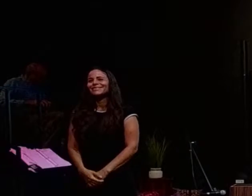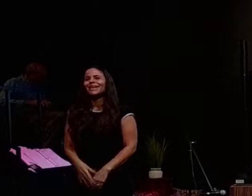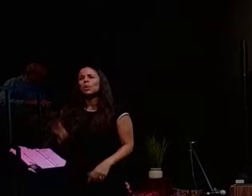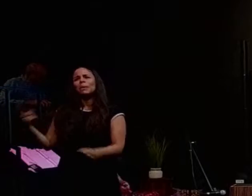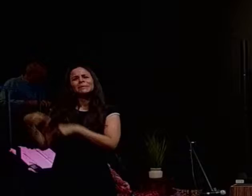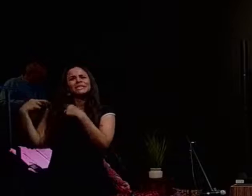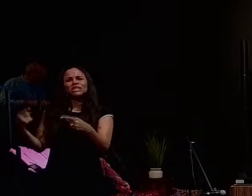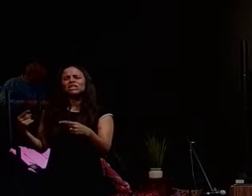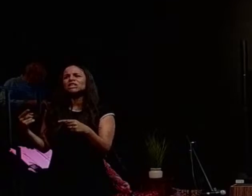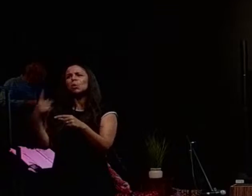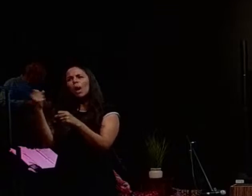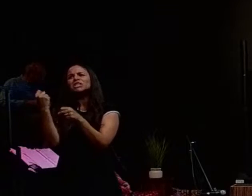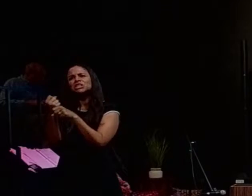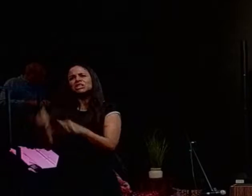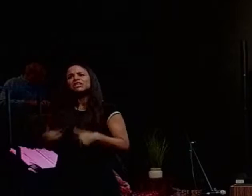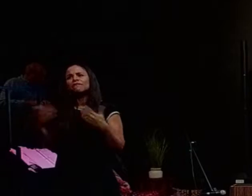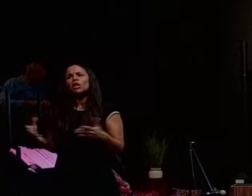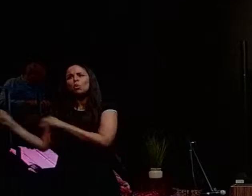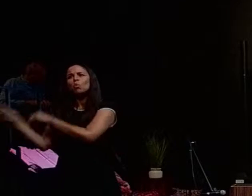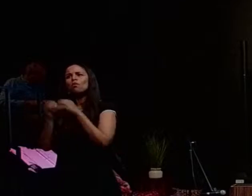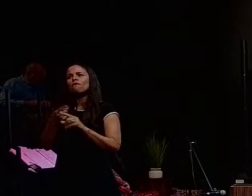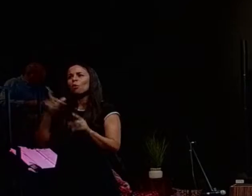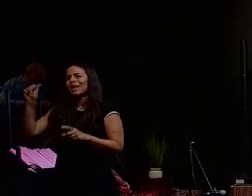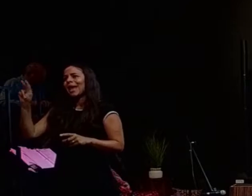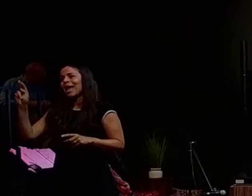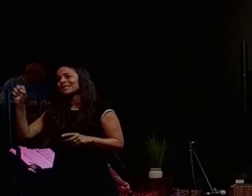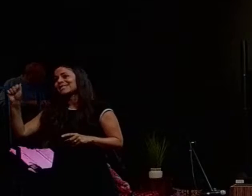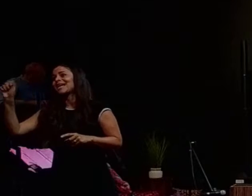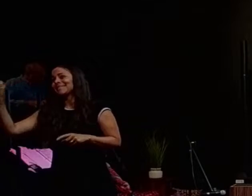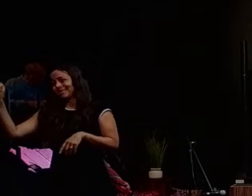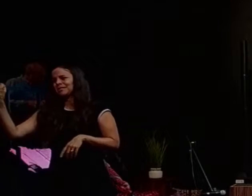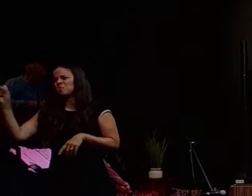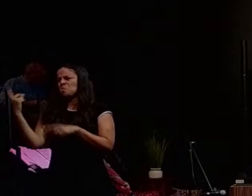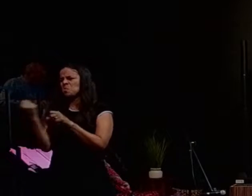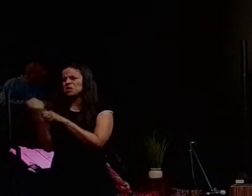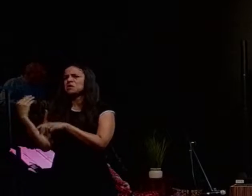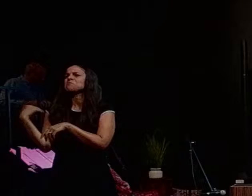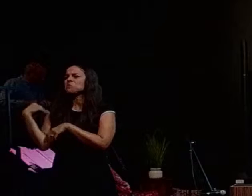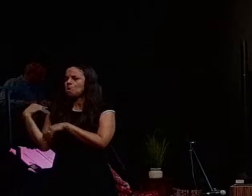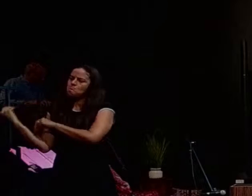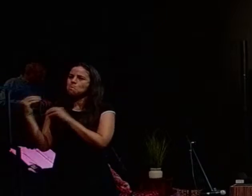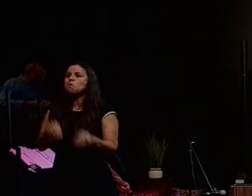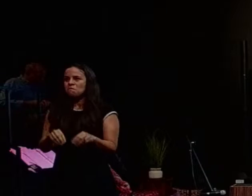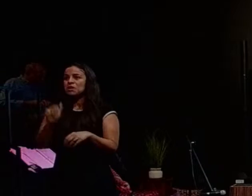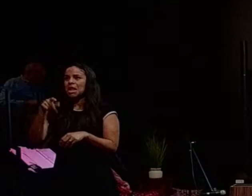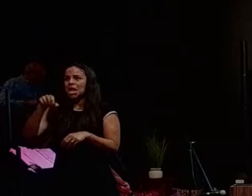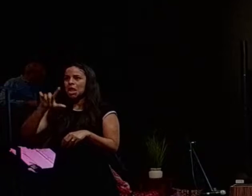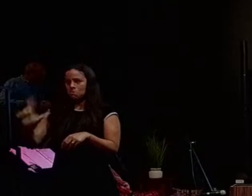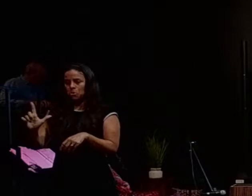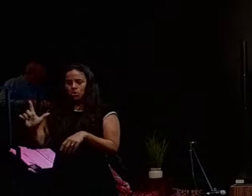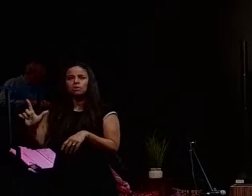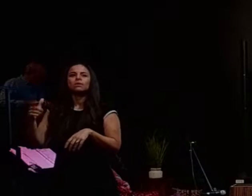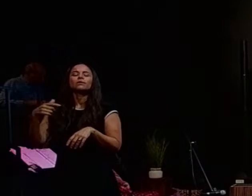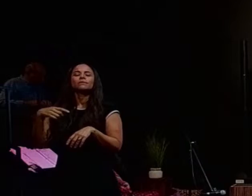Appreciate that. Been here about a year, a little over a year now. We moved from Kansas. We were about a year, a little over a year ago in April. So we, the youth family here,